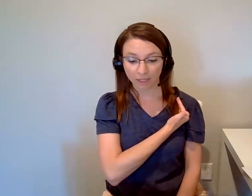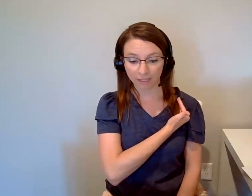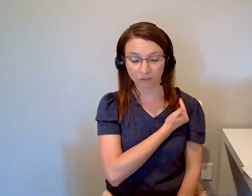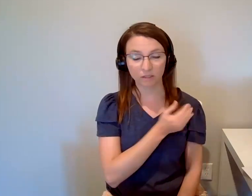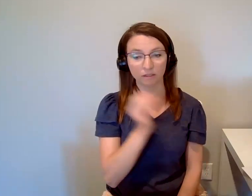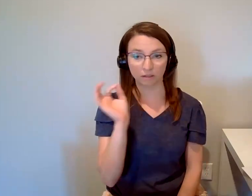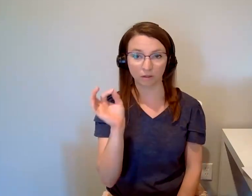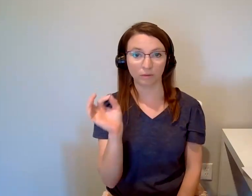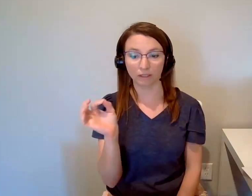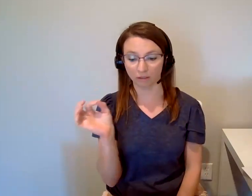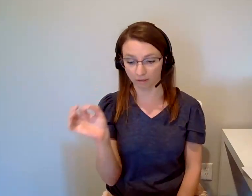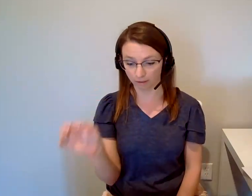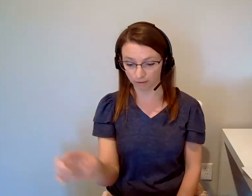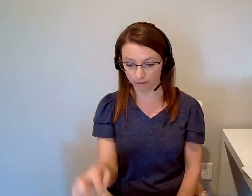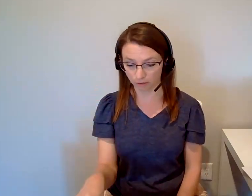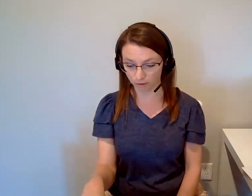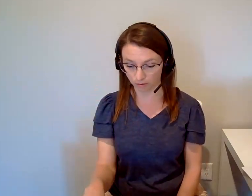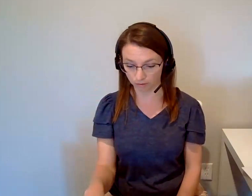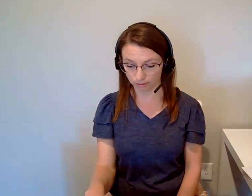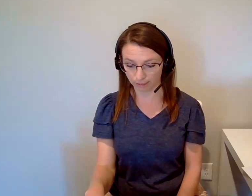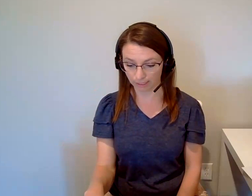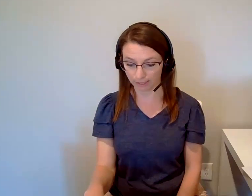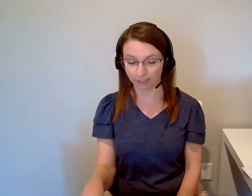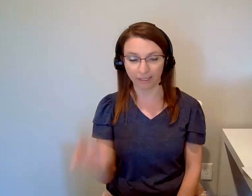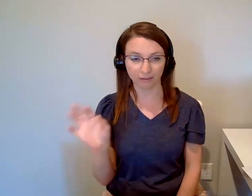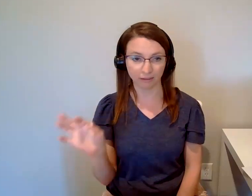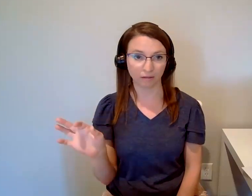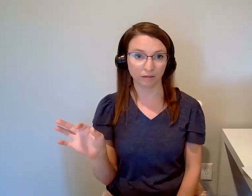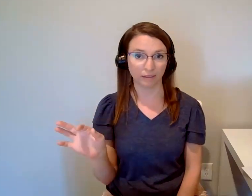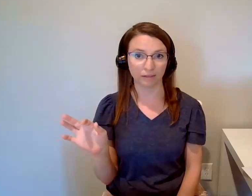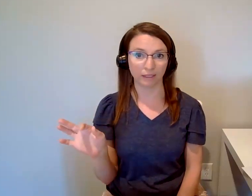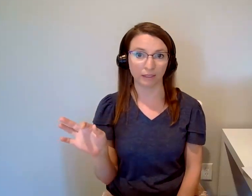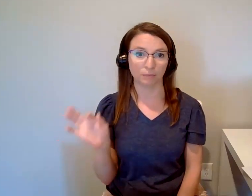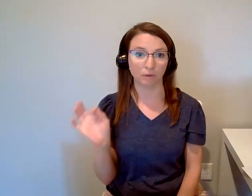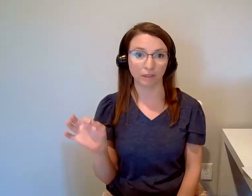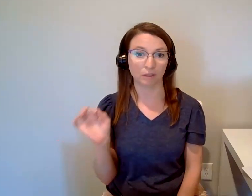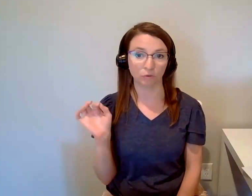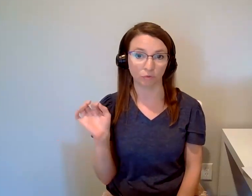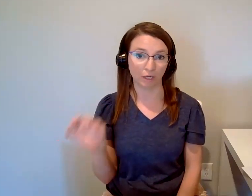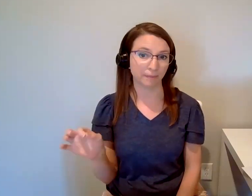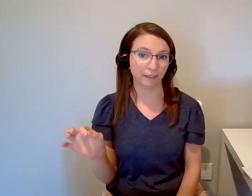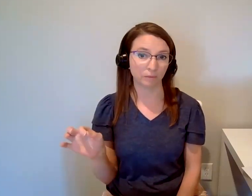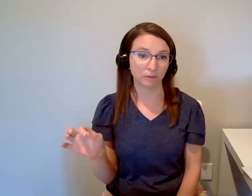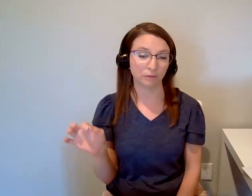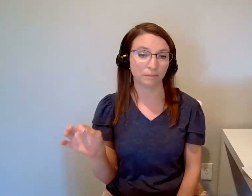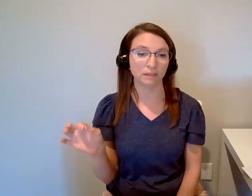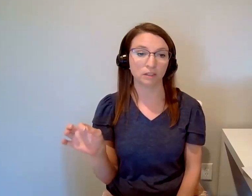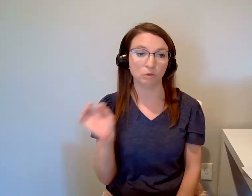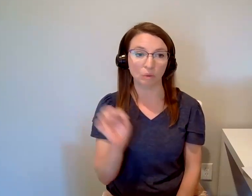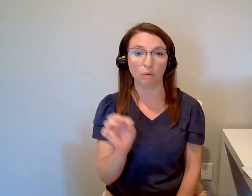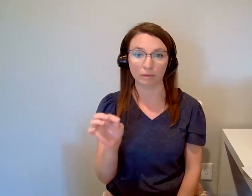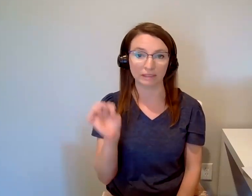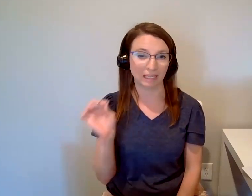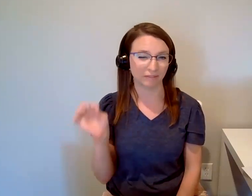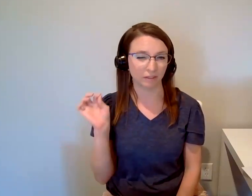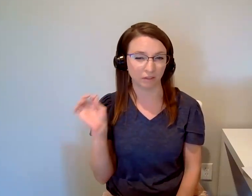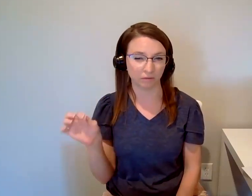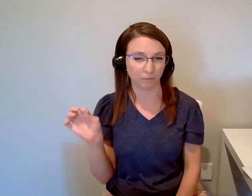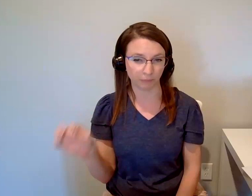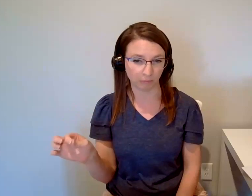And just a note here, and it's on your study guide, ASL is a pronoun drop language, which means that you don't always have to use